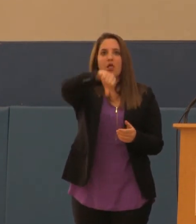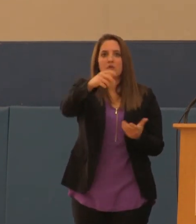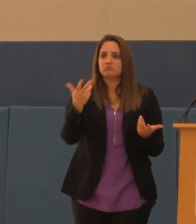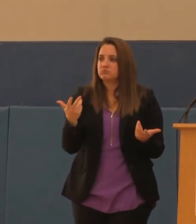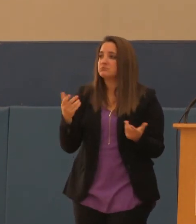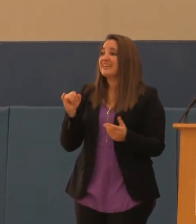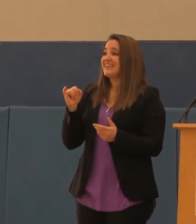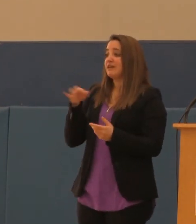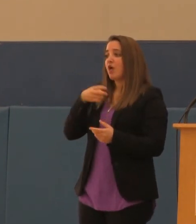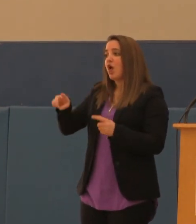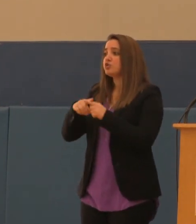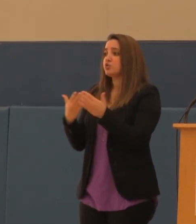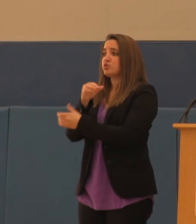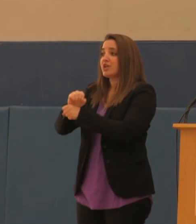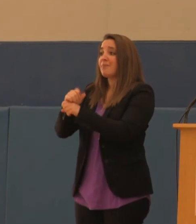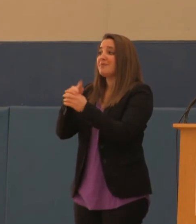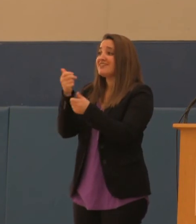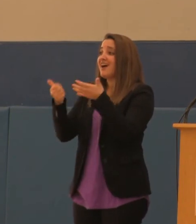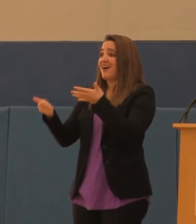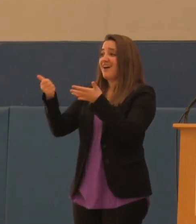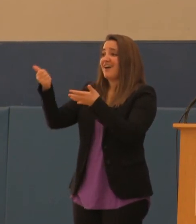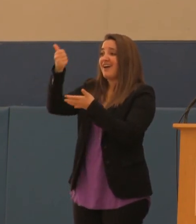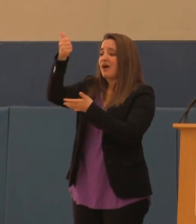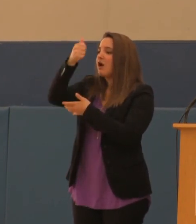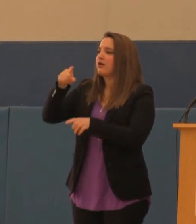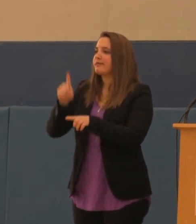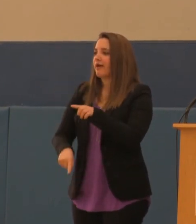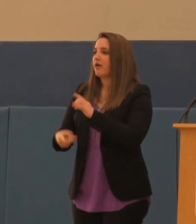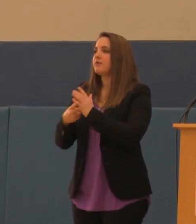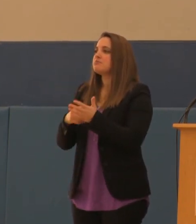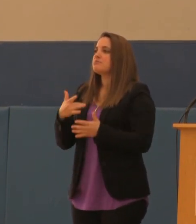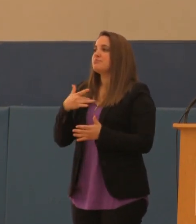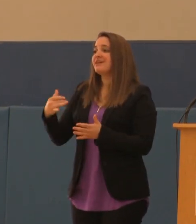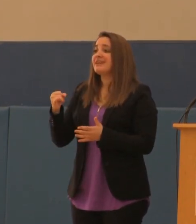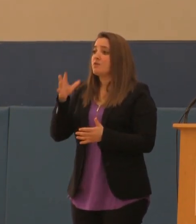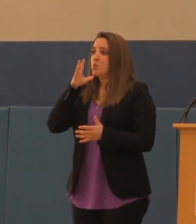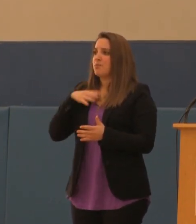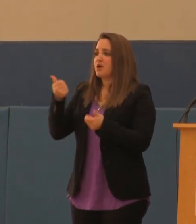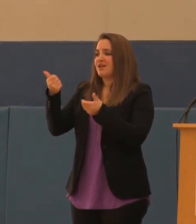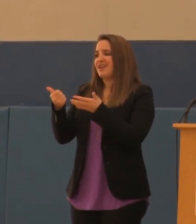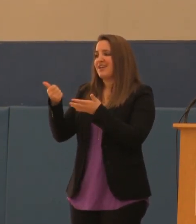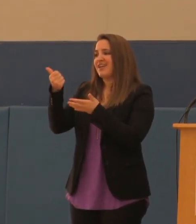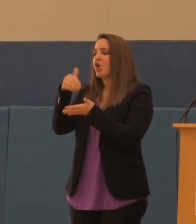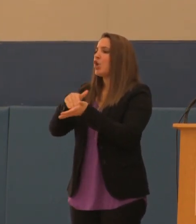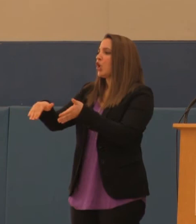at your new job, which limits earning growth and increases vulnerability of layoffs and career instability.